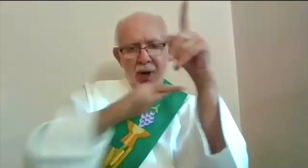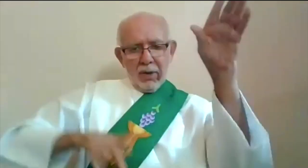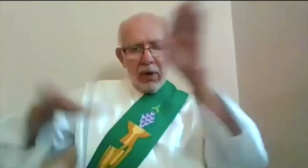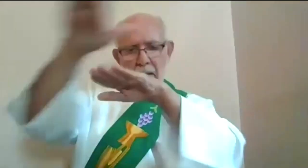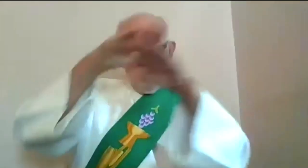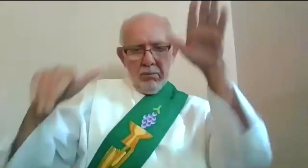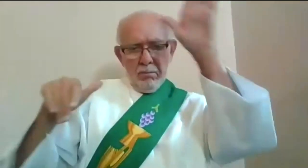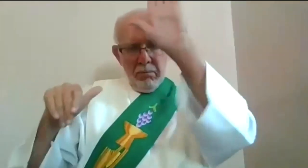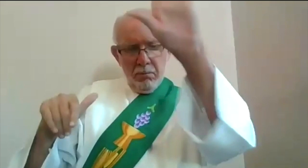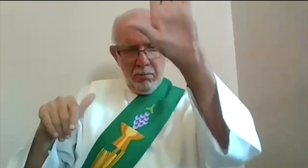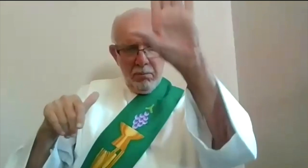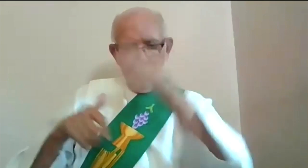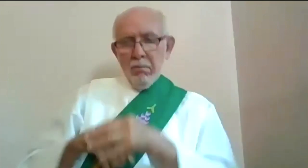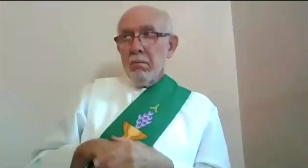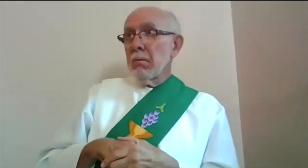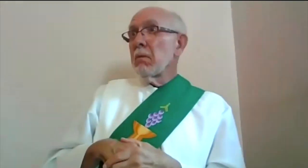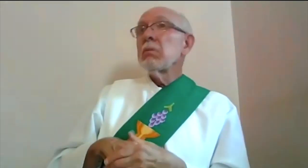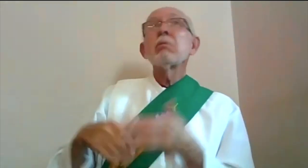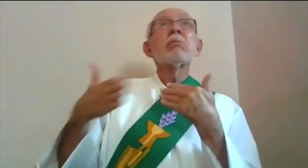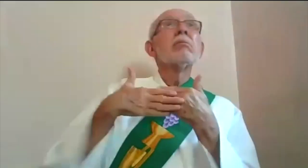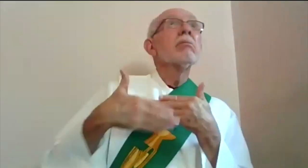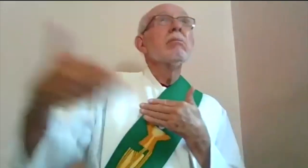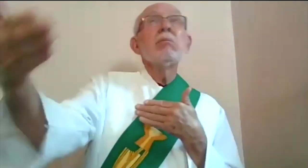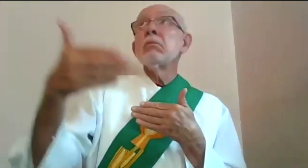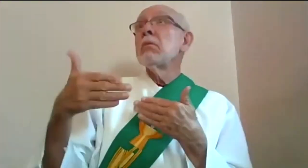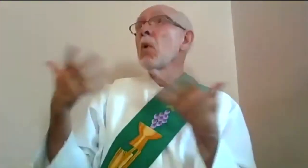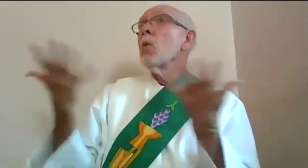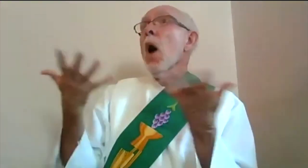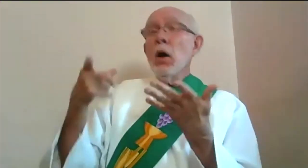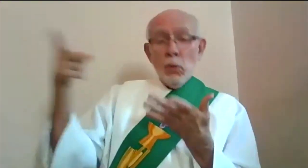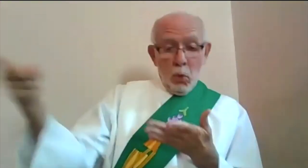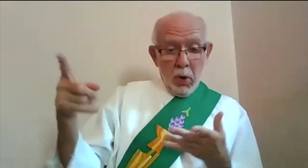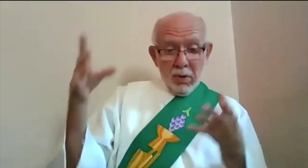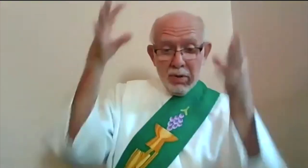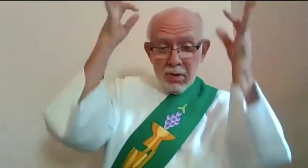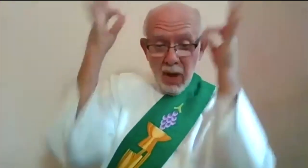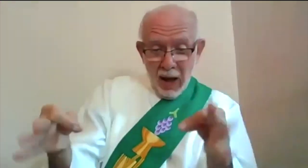Whatever you bind on earth shall be bound in heaven,